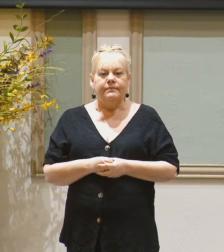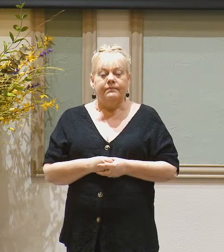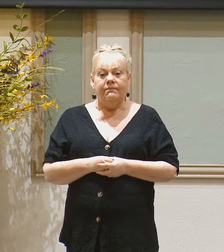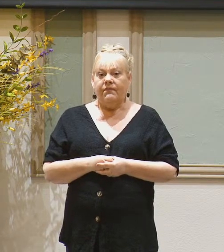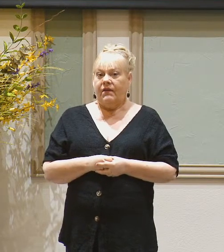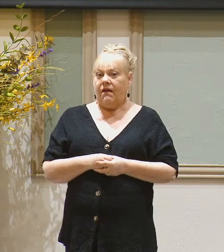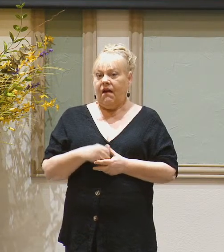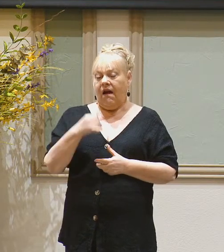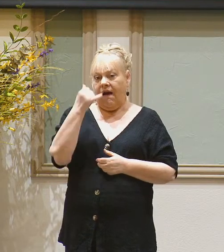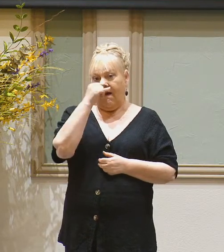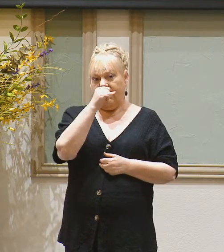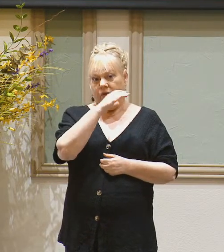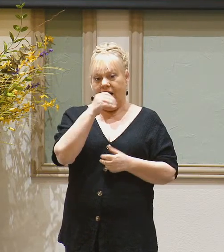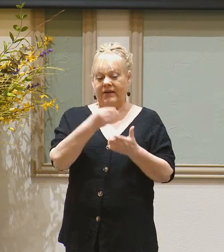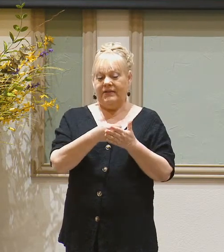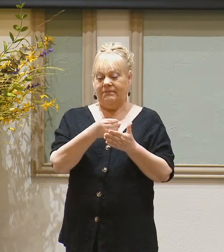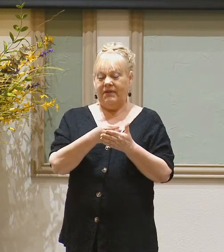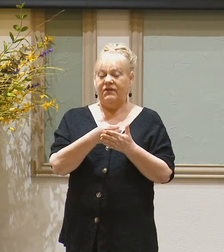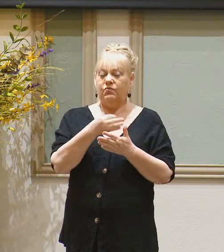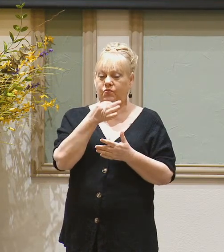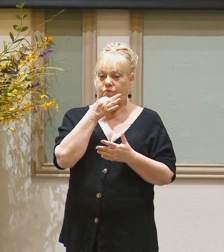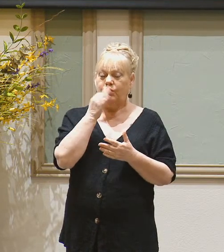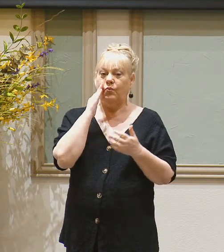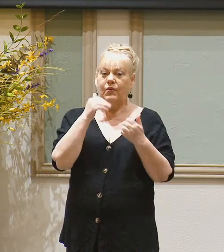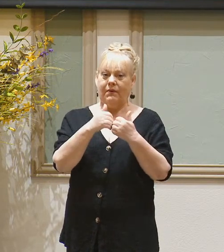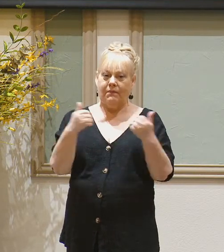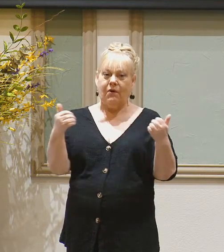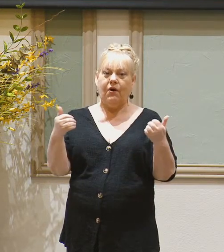A fool and his money are soon parted.